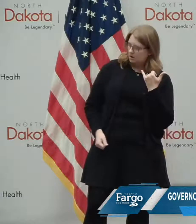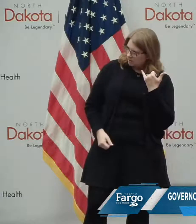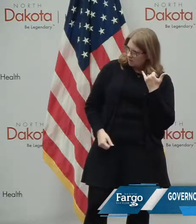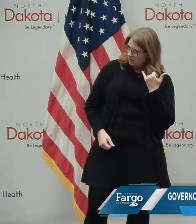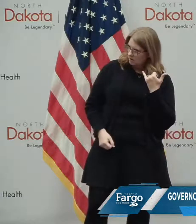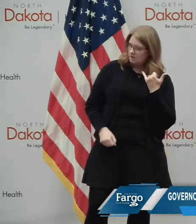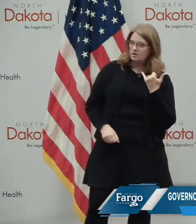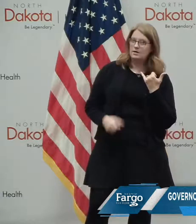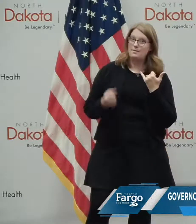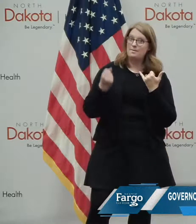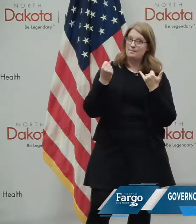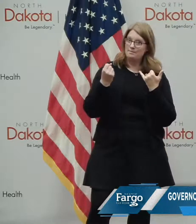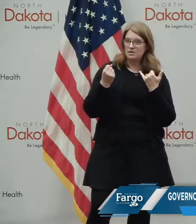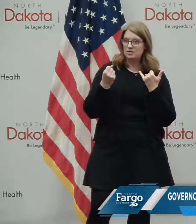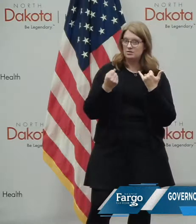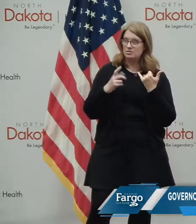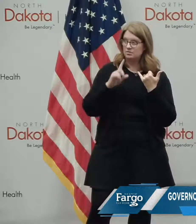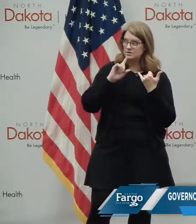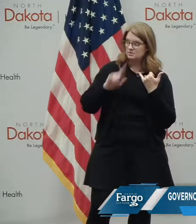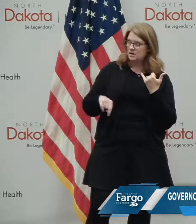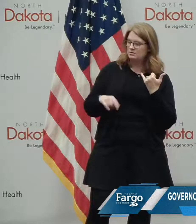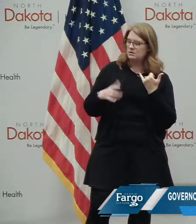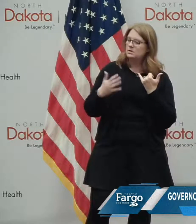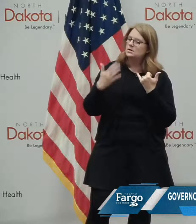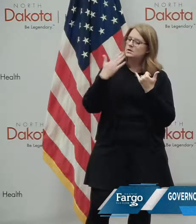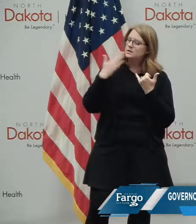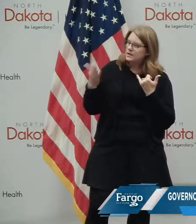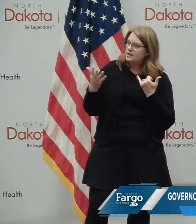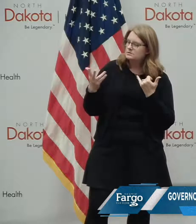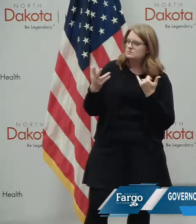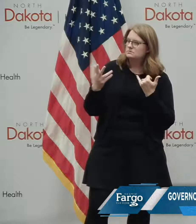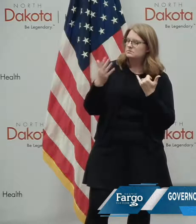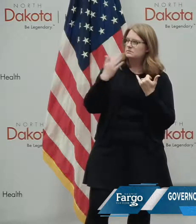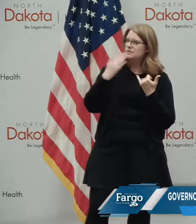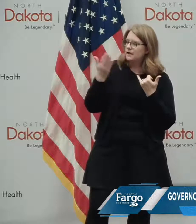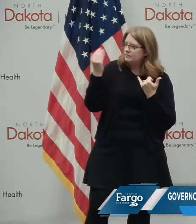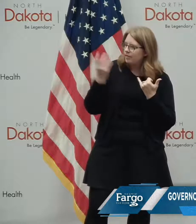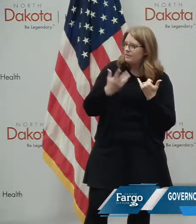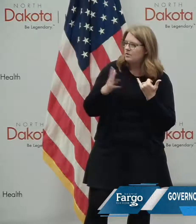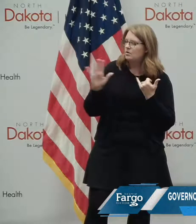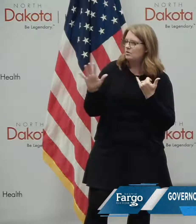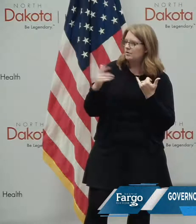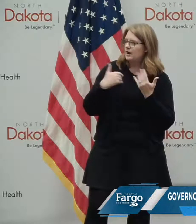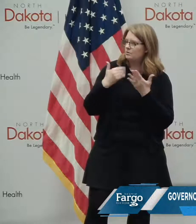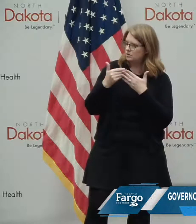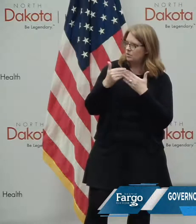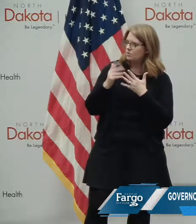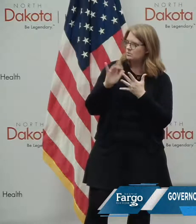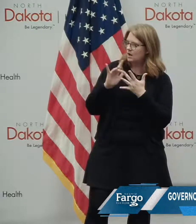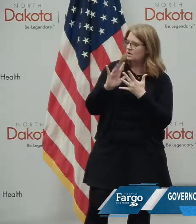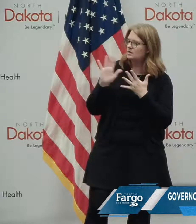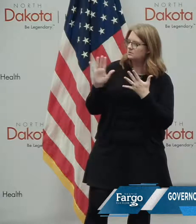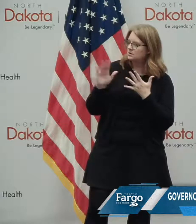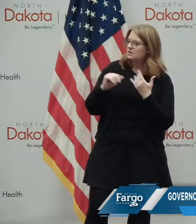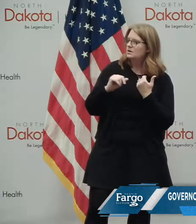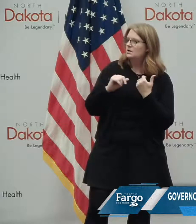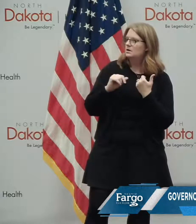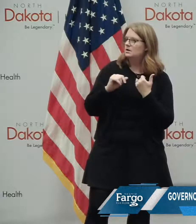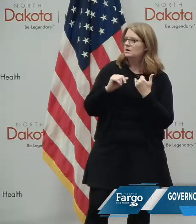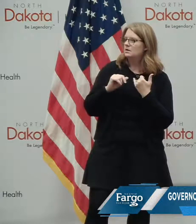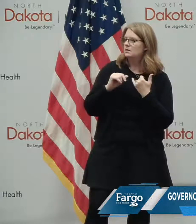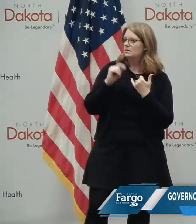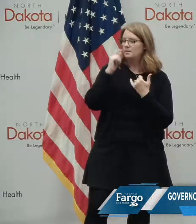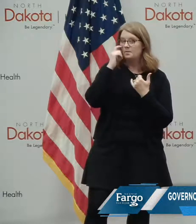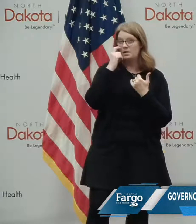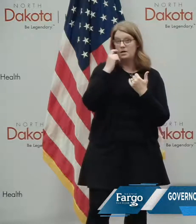do, respond with a thank you and say, hey, thanks for notifying me that I was a close contact. We do have